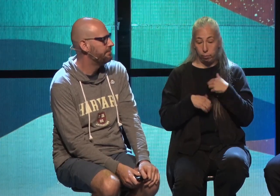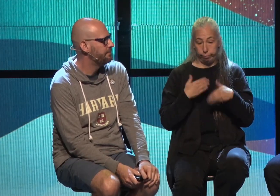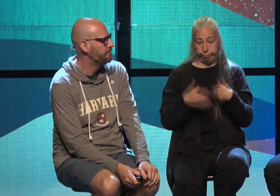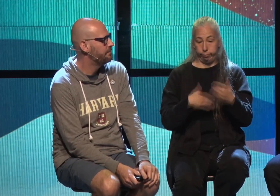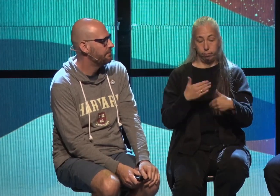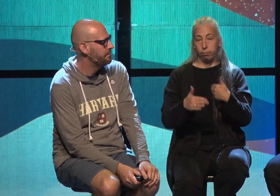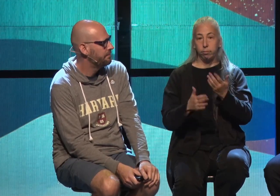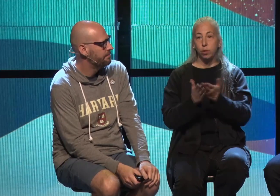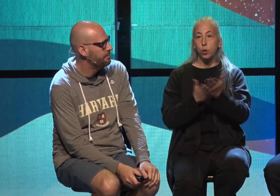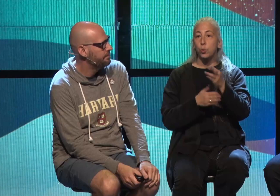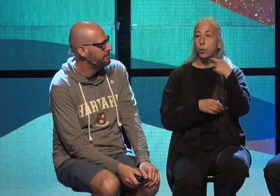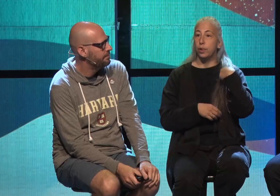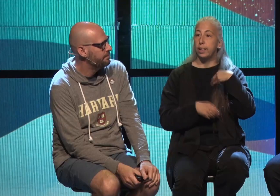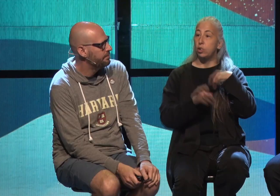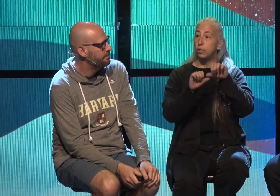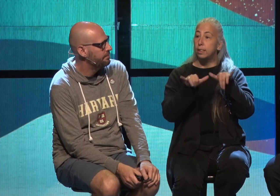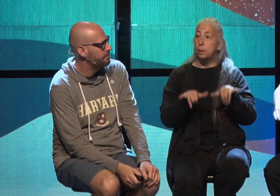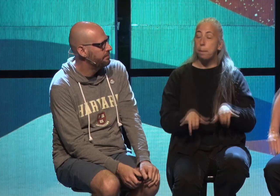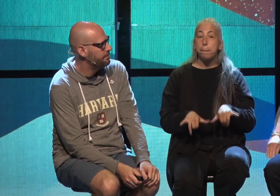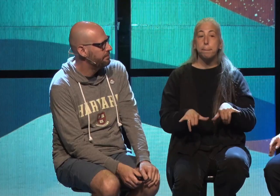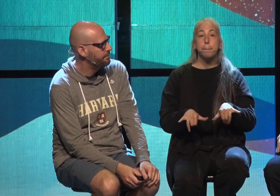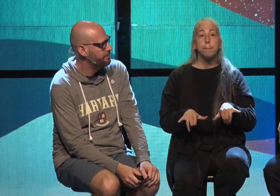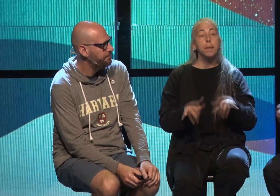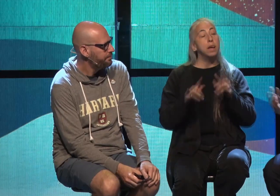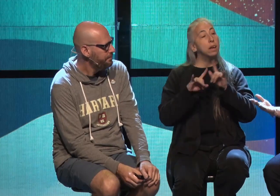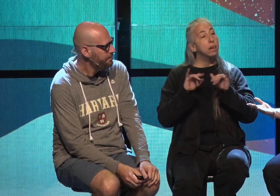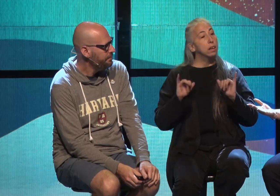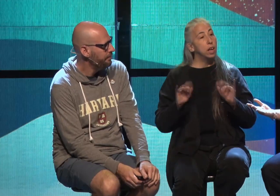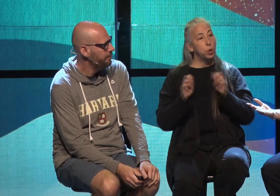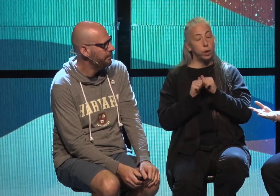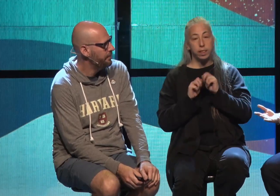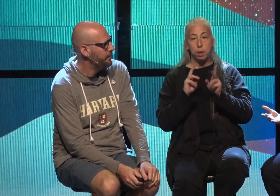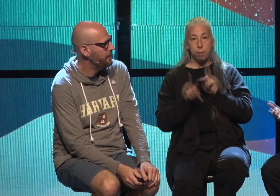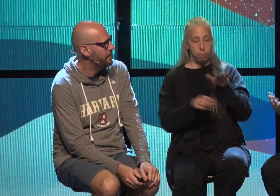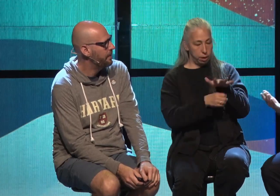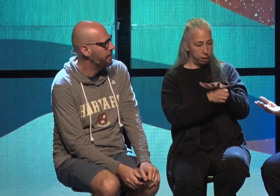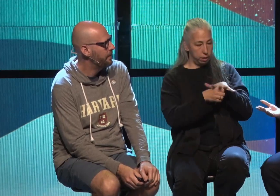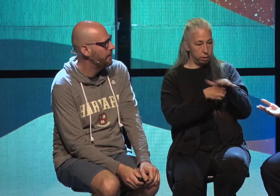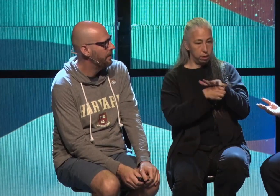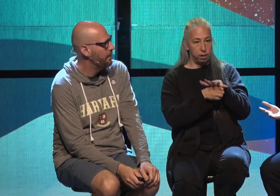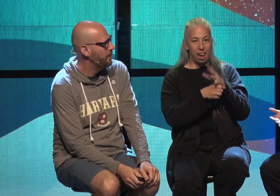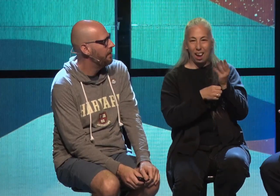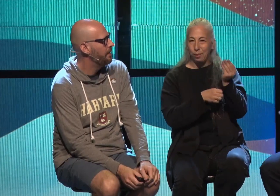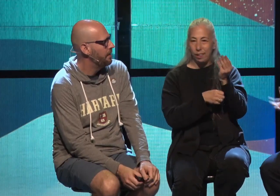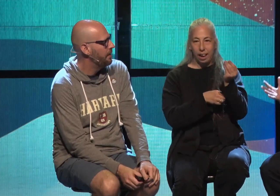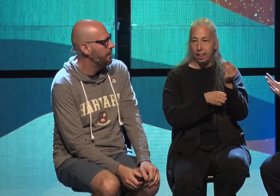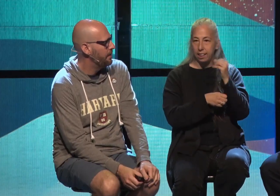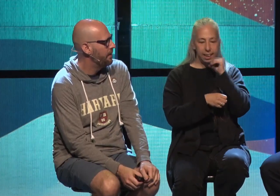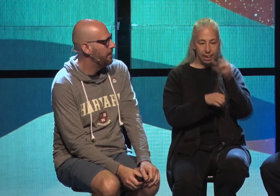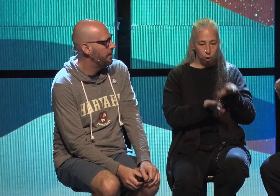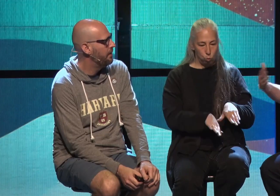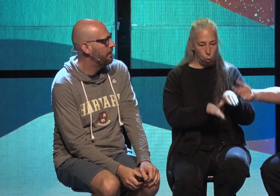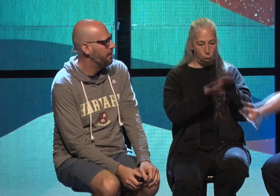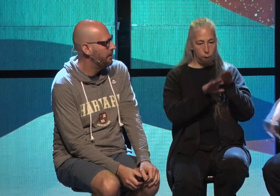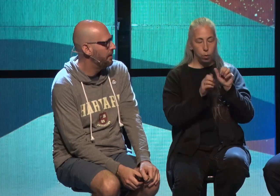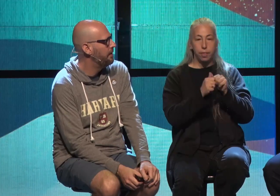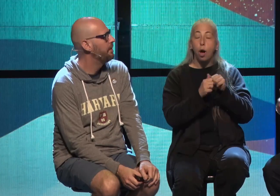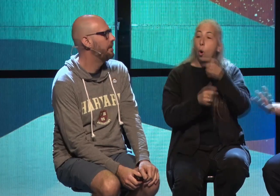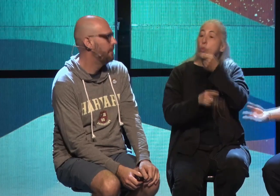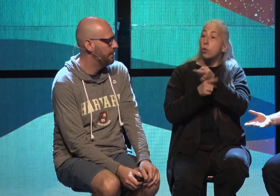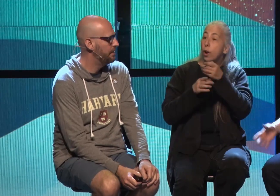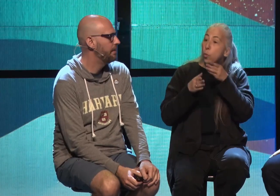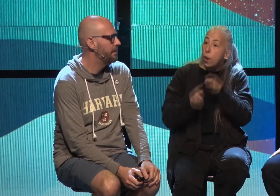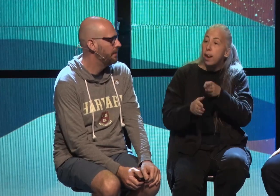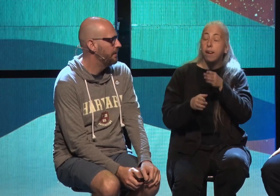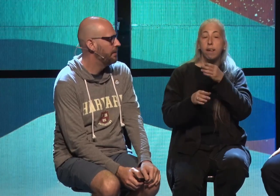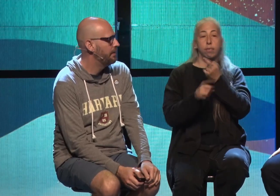then also for those who are on the outside of that, who maybe haven't grown up in that, like, oh, I have the right way or I have the